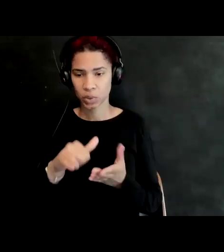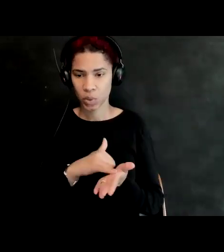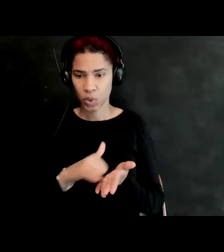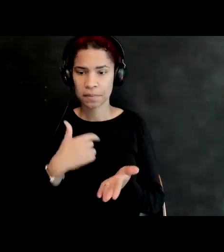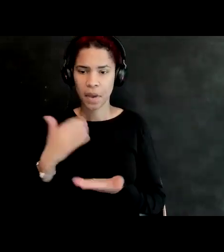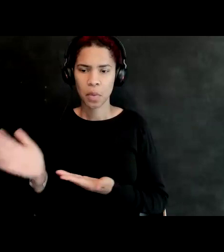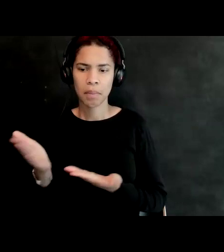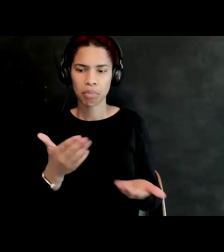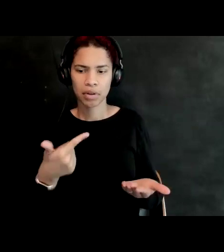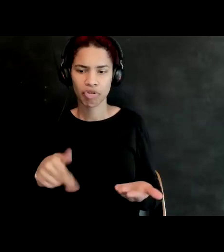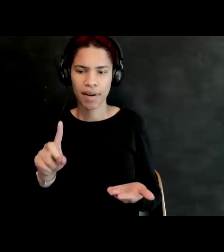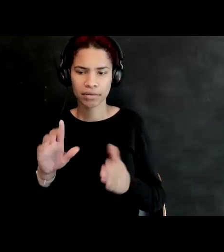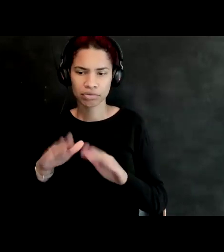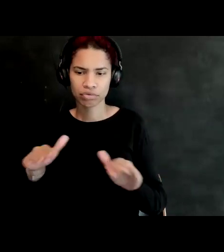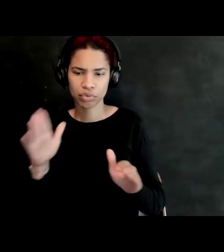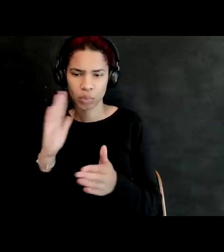go see